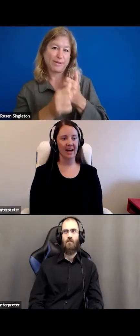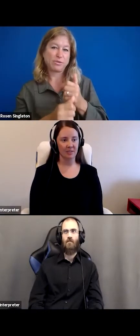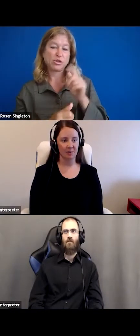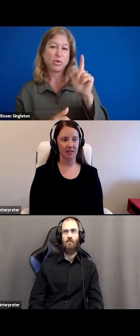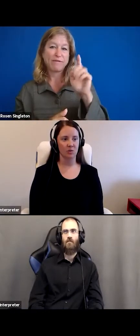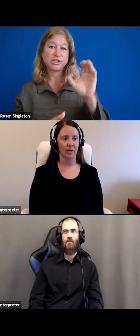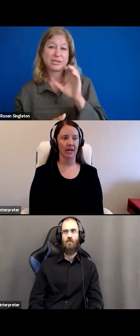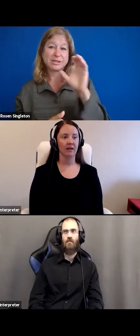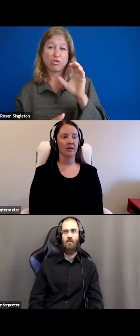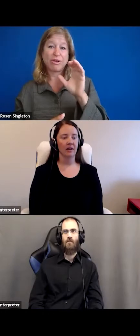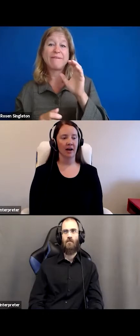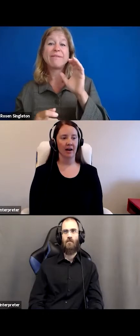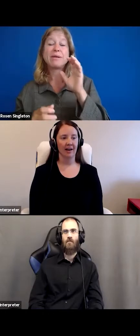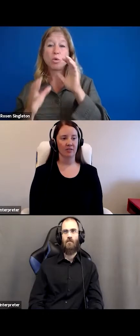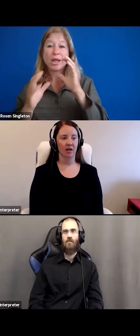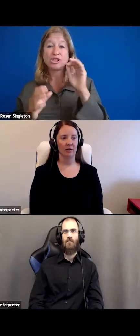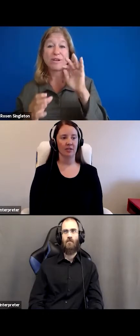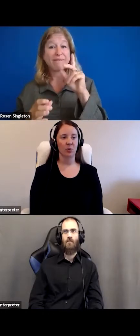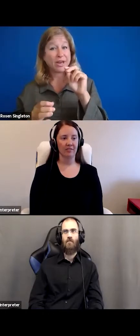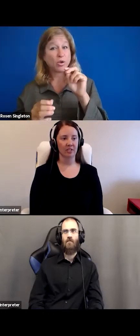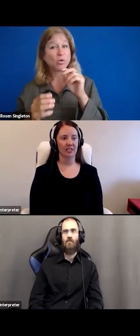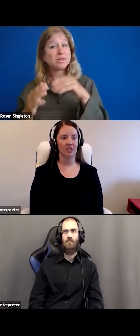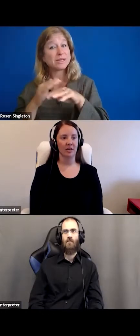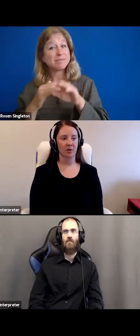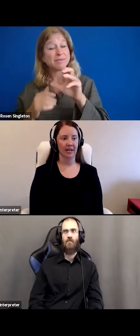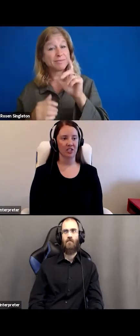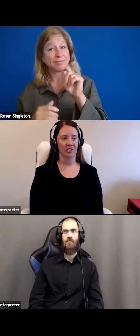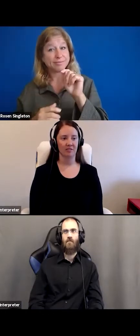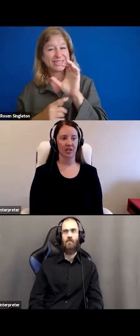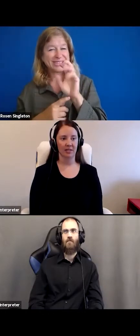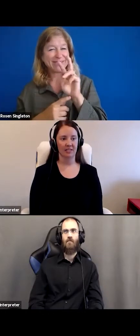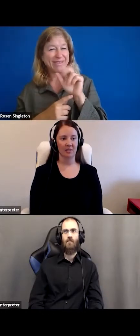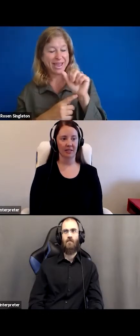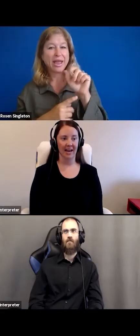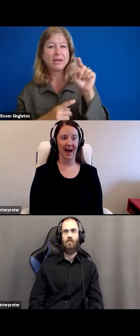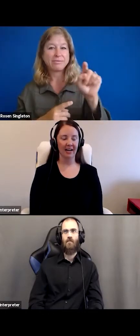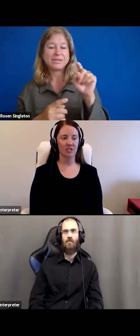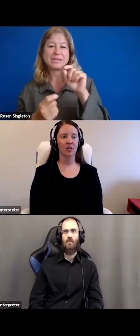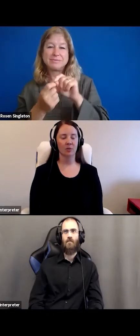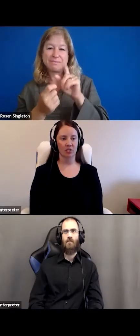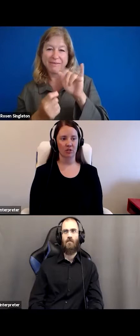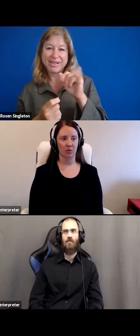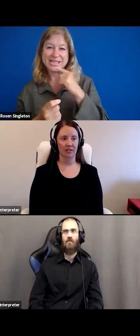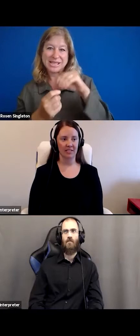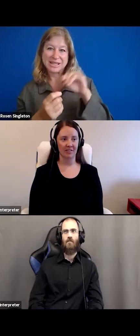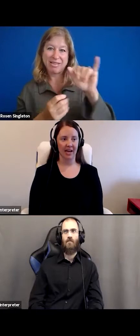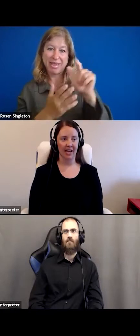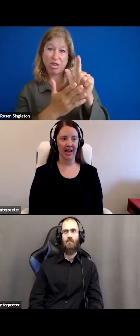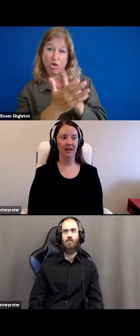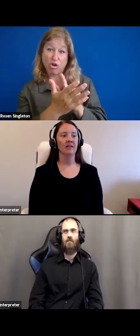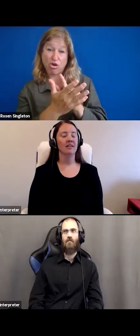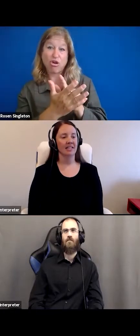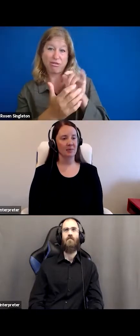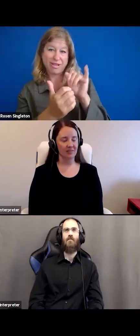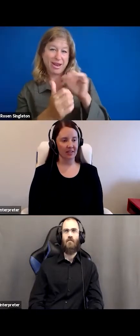And that is because we have to follow the 21st Century Communications and Video Accessibility Act, which is also called the